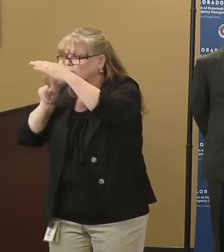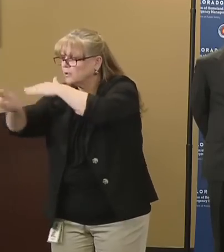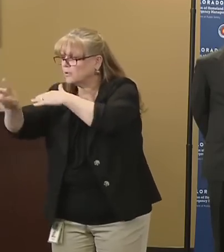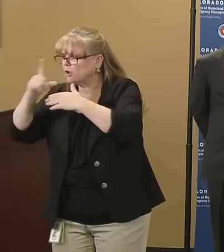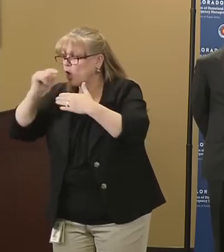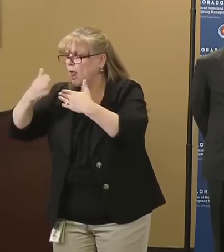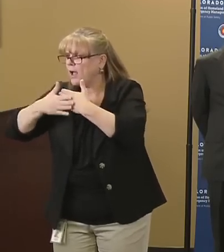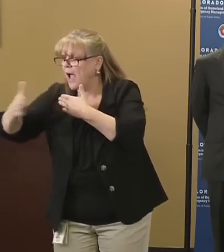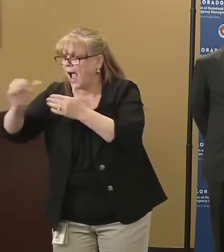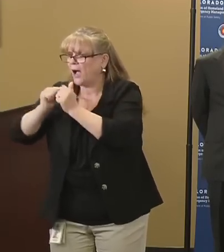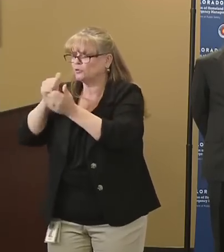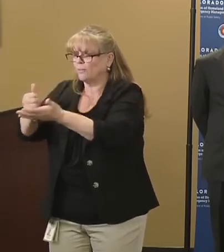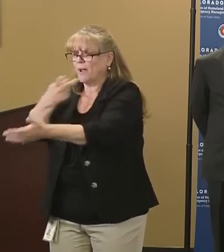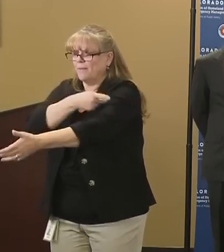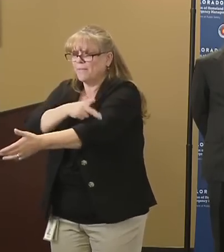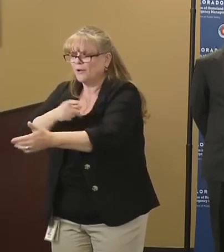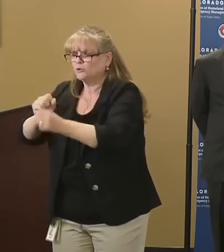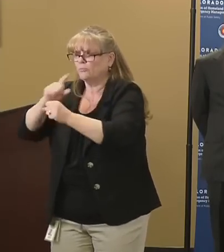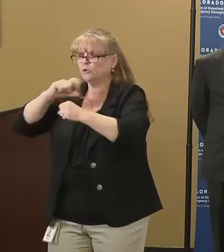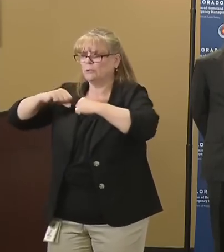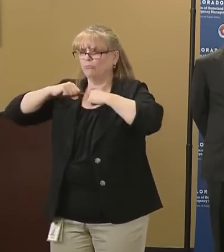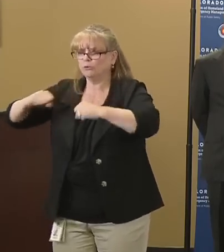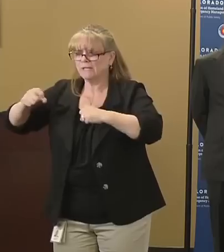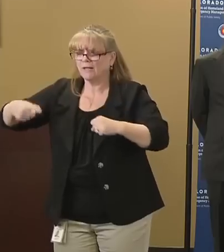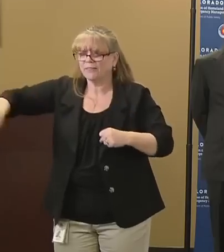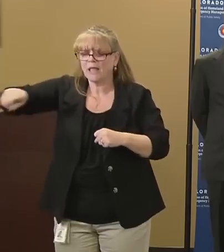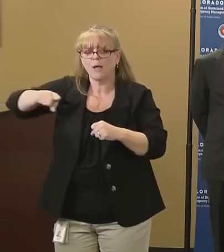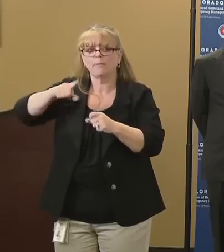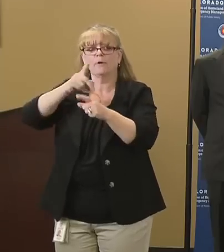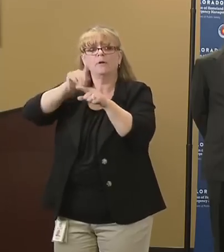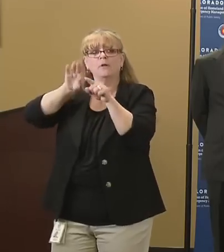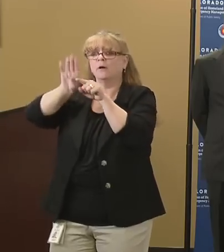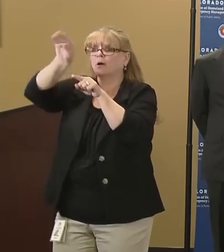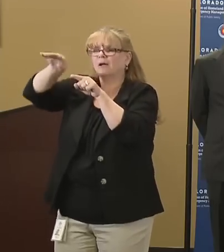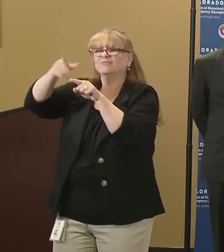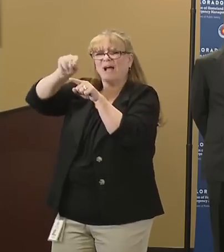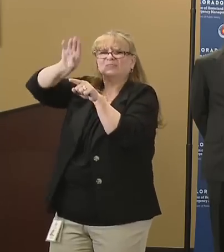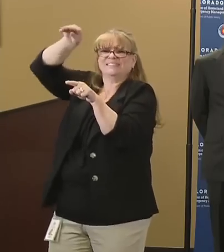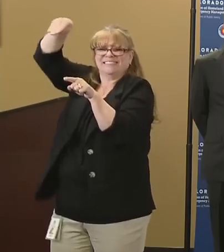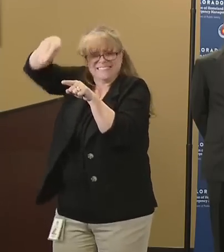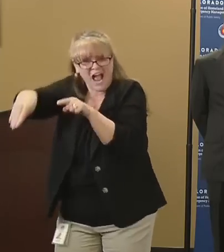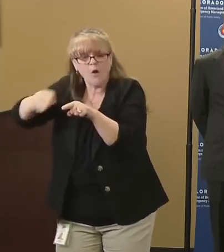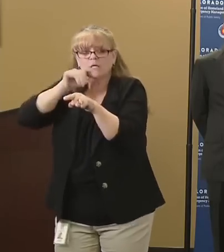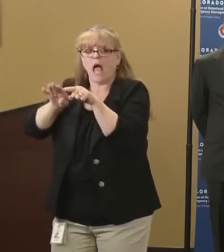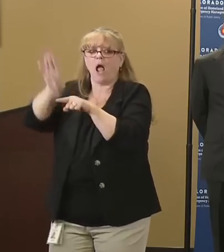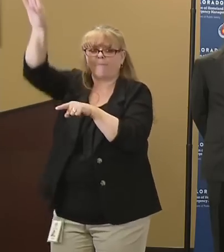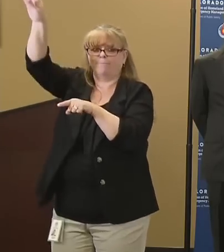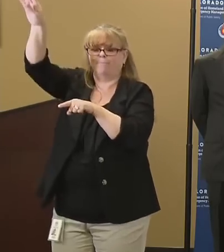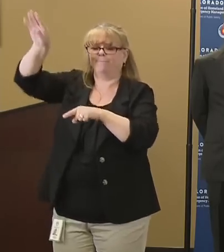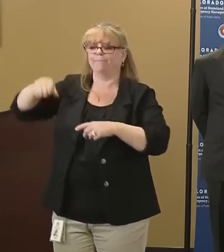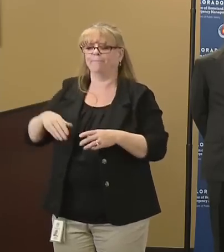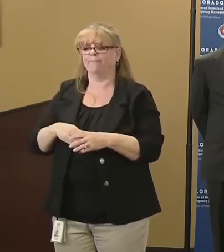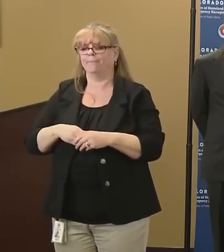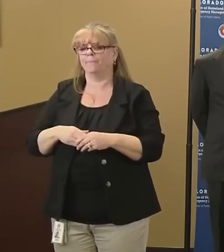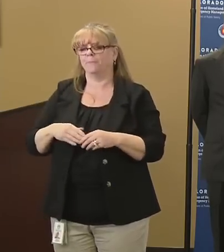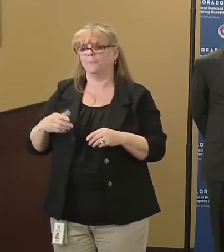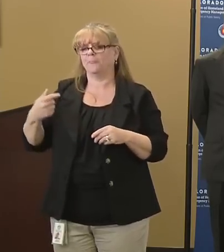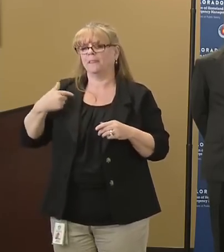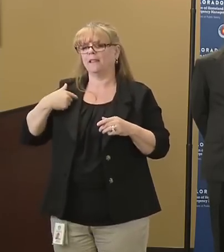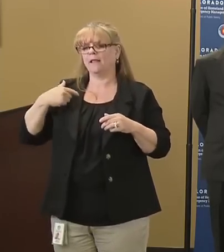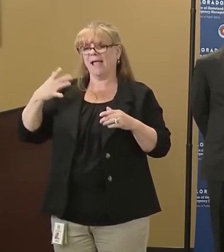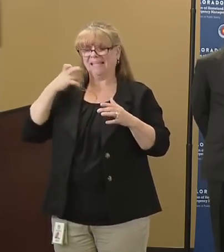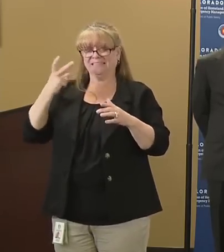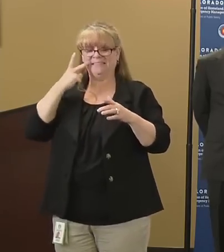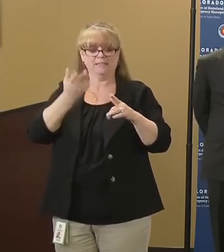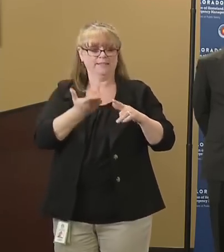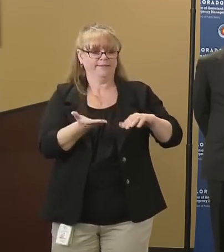curve. I'm grateful that we're seeing improvements in important rate-limiting steps, such as diagnostic testing. The time to get test